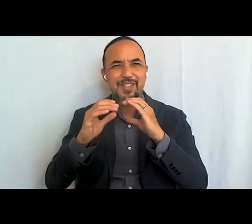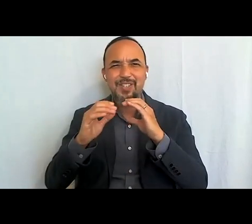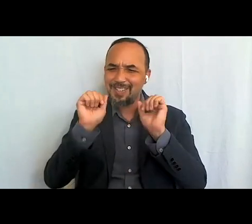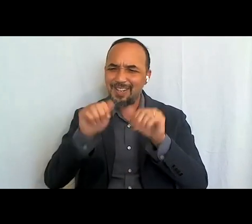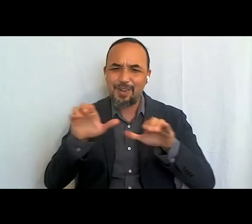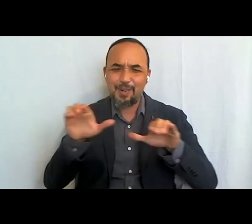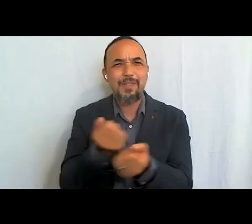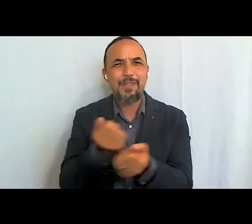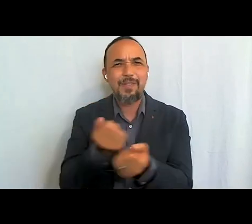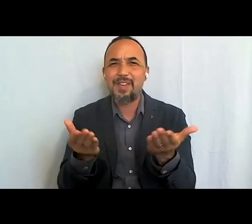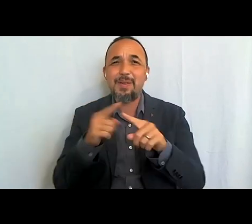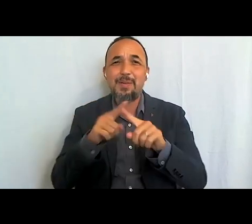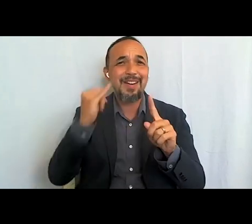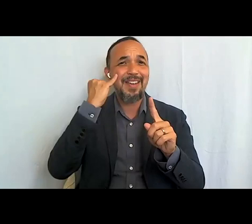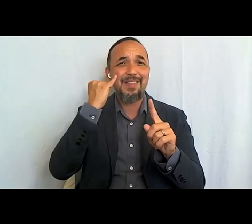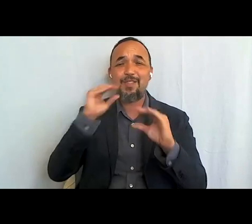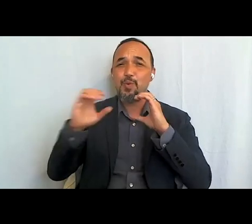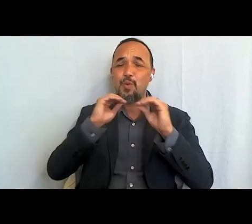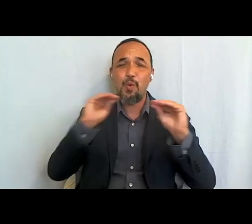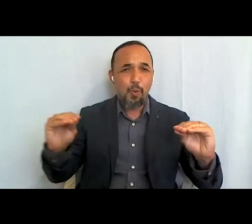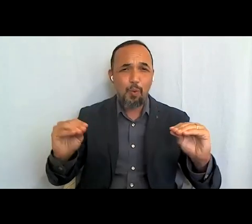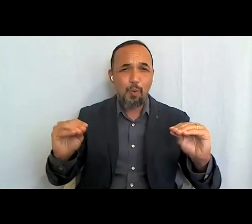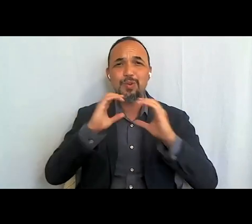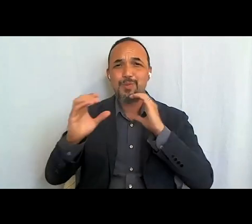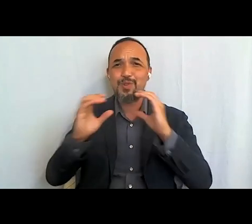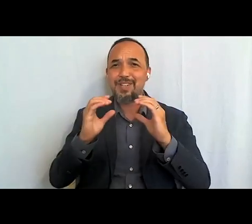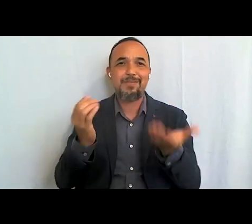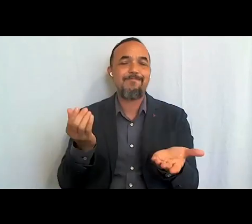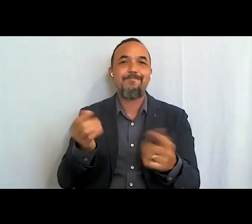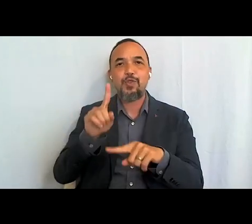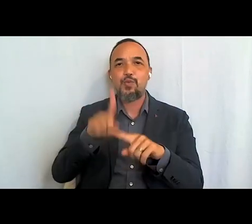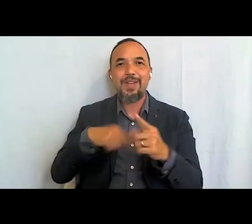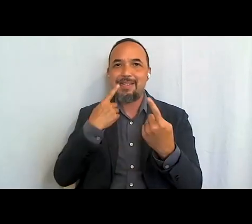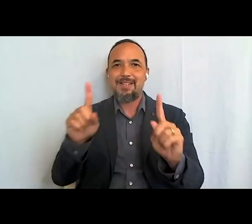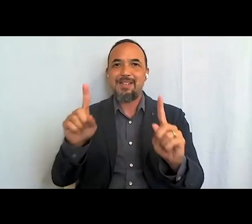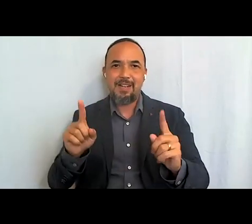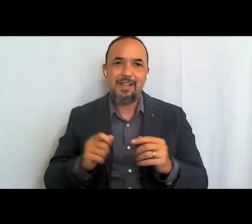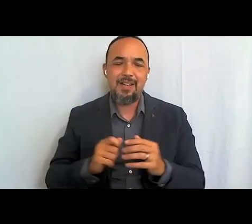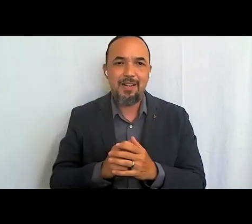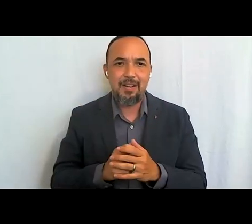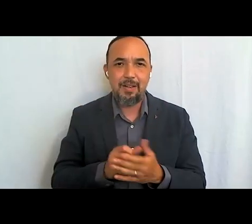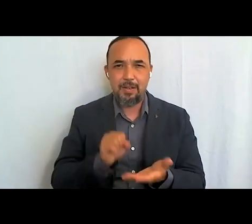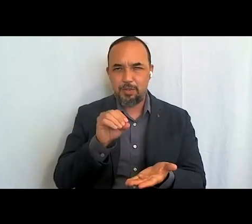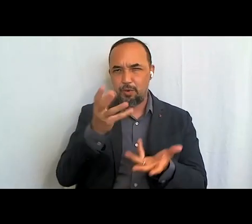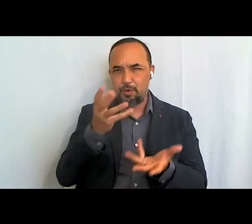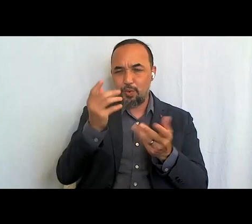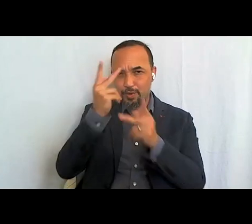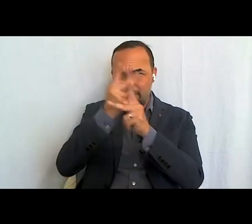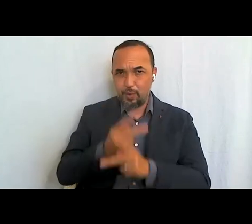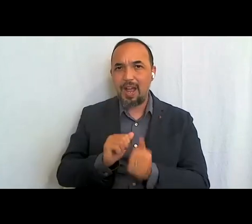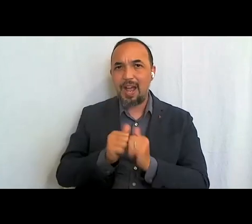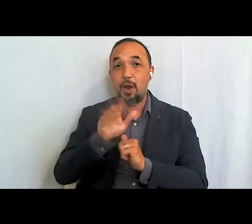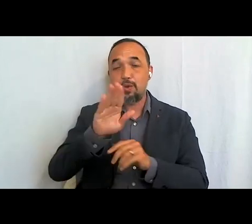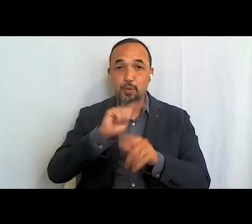then that's not possible. So don't wait until then and you really want to work out how your team operates in that rhythm.